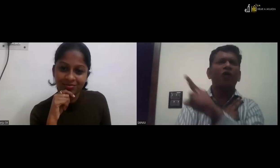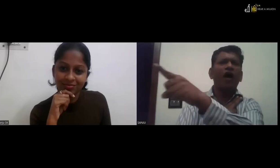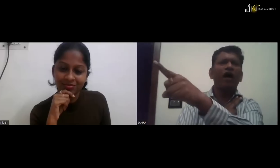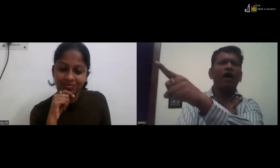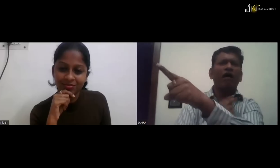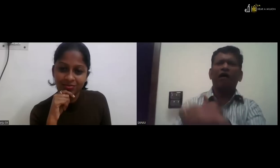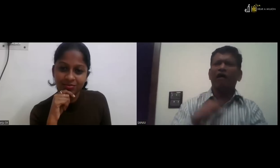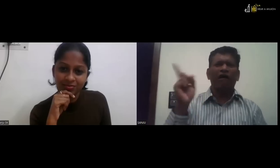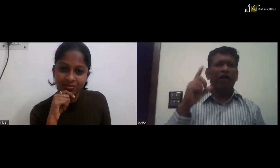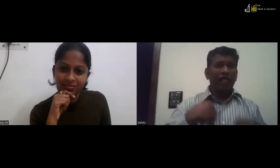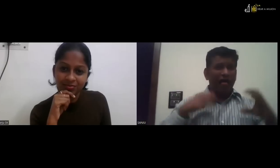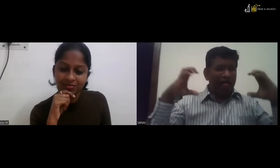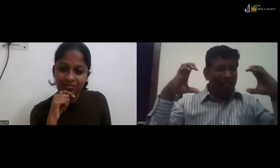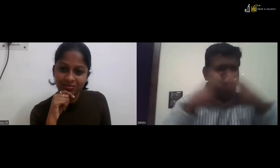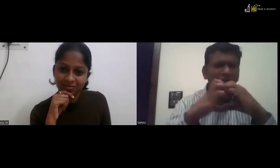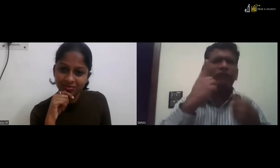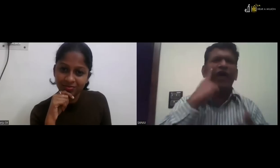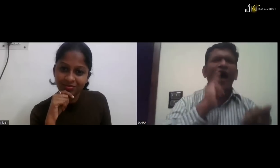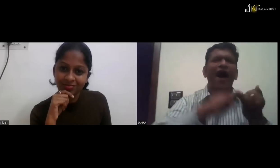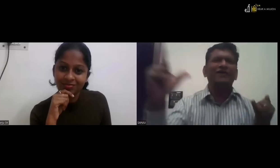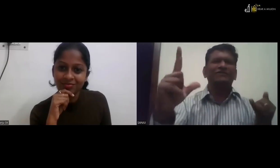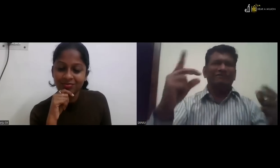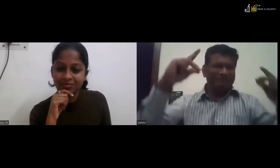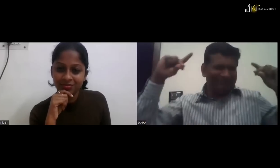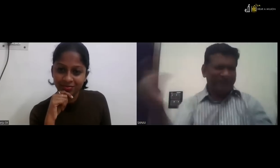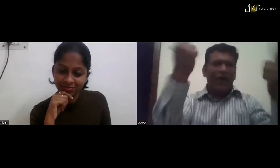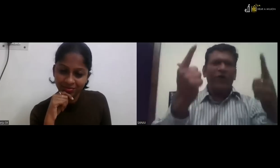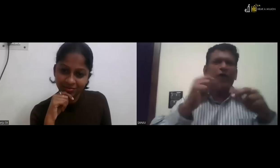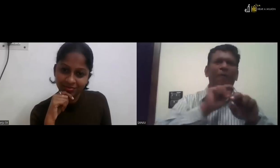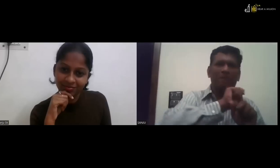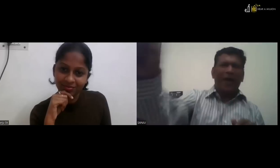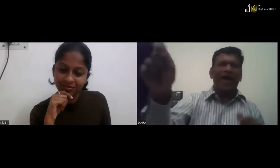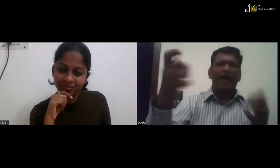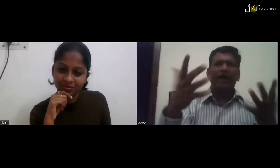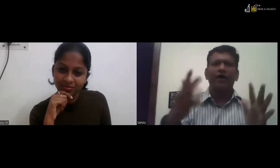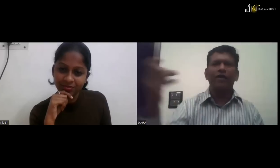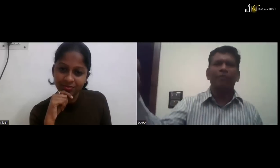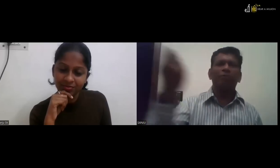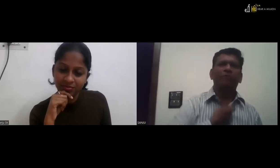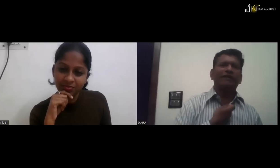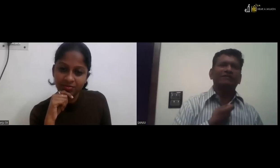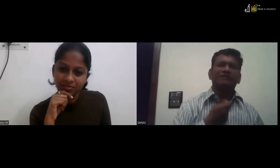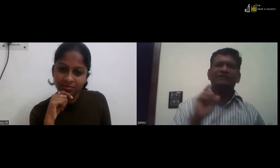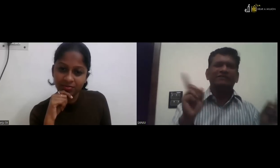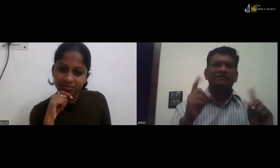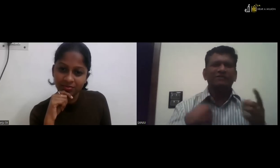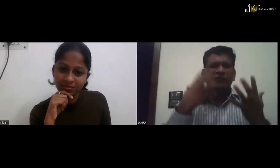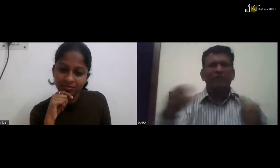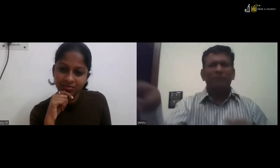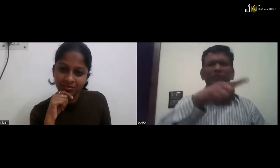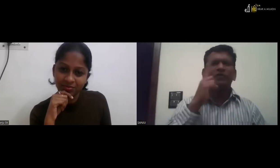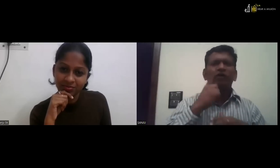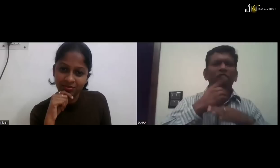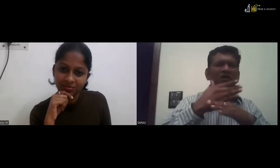that movie was bit touching to everyone's heart. So this is how I want that ISL must